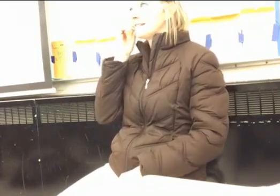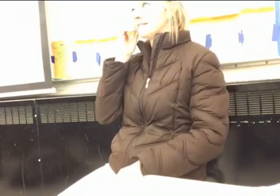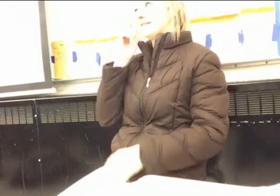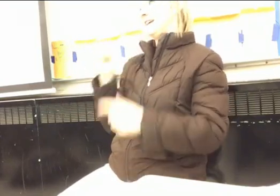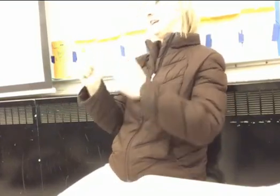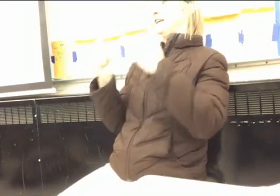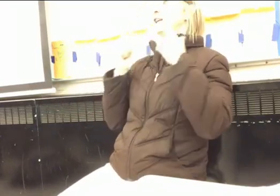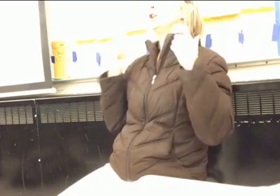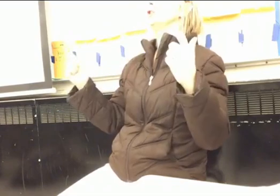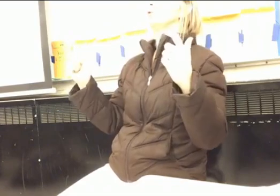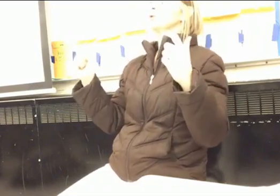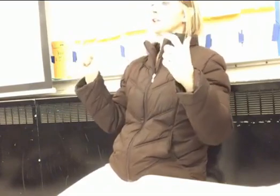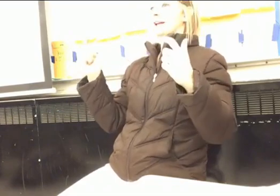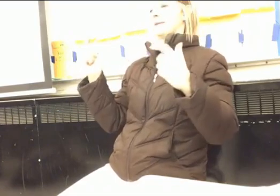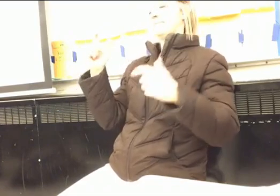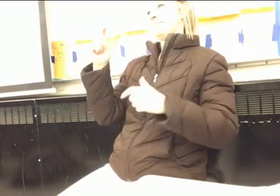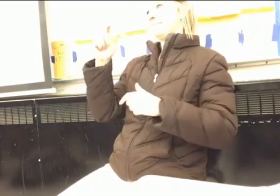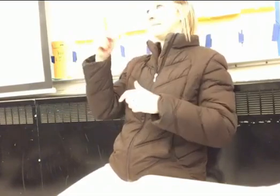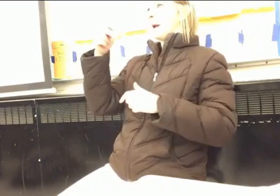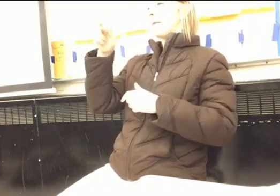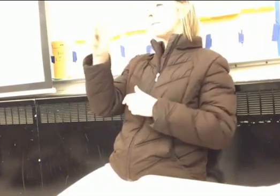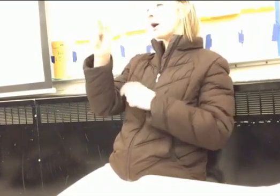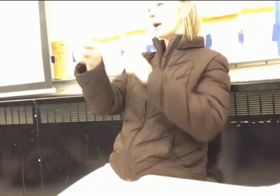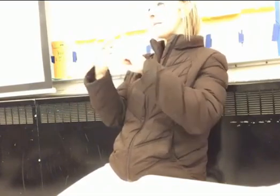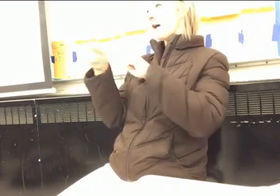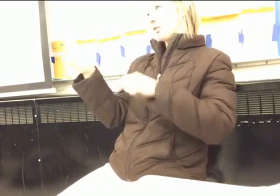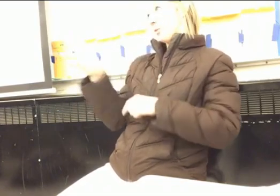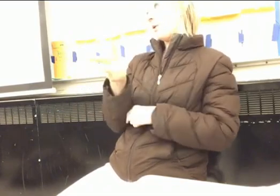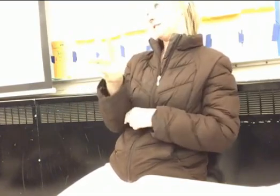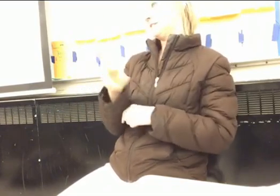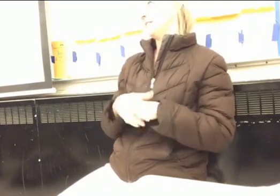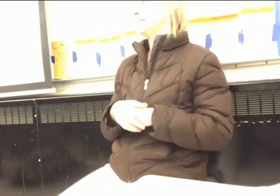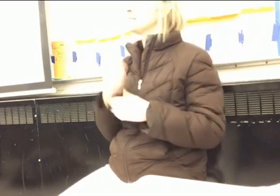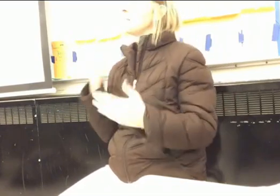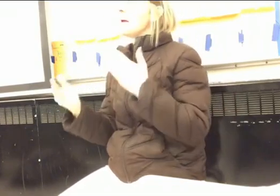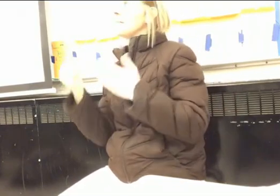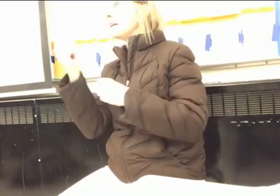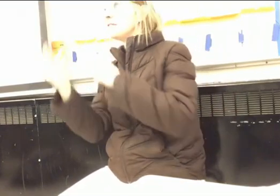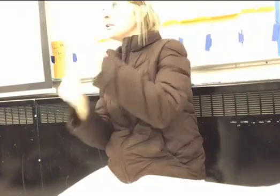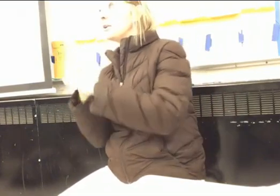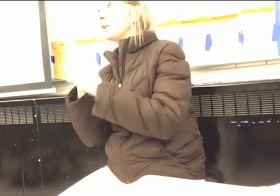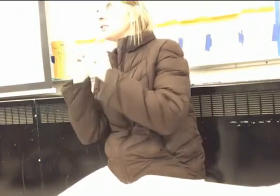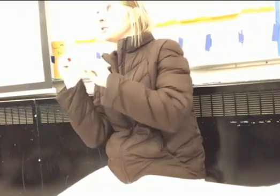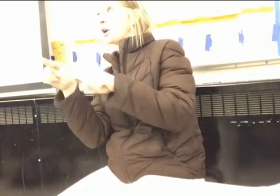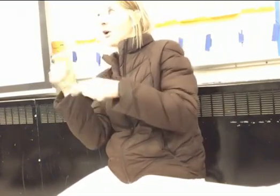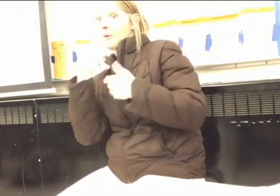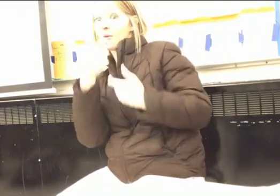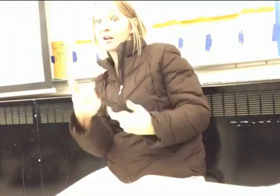about the Wild West. So maybe in the next couple of years, you guys can go down and watch a Wild West show.